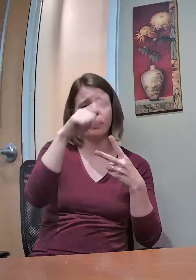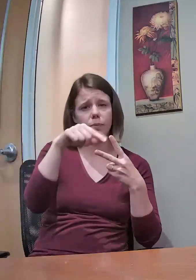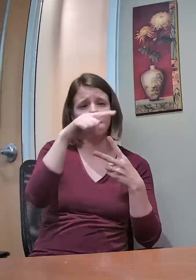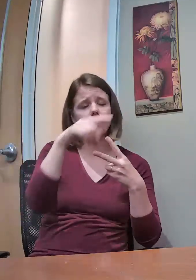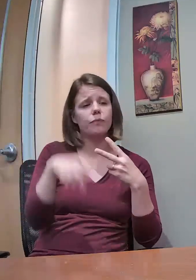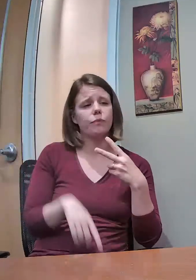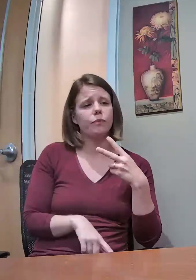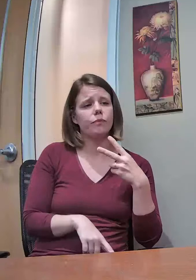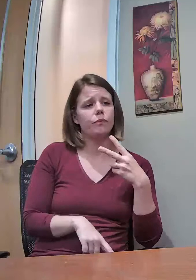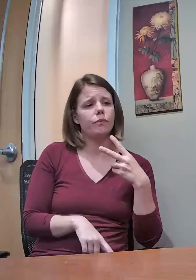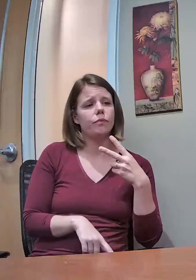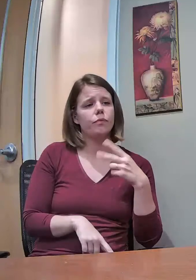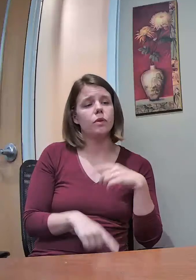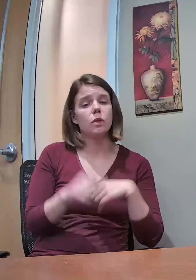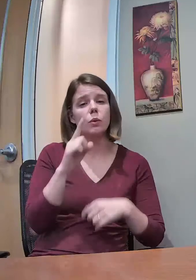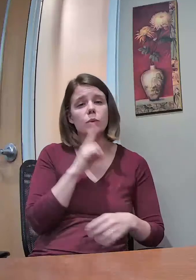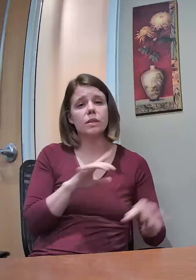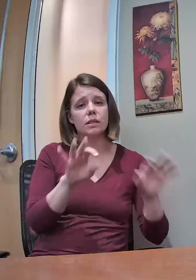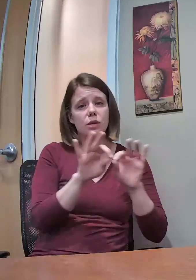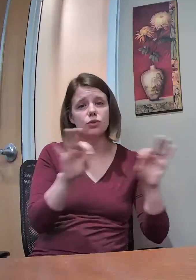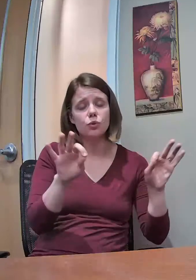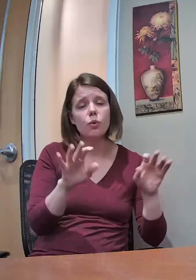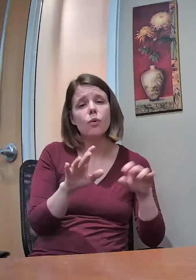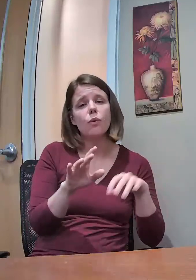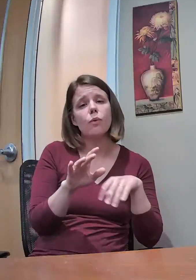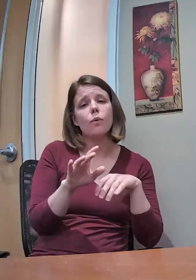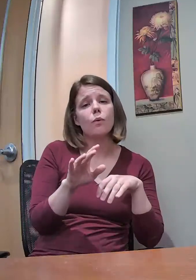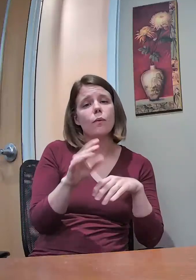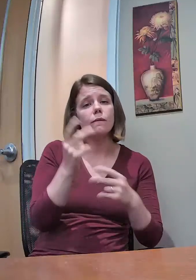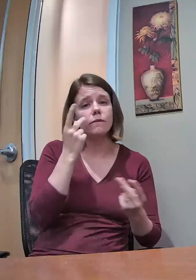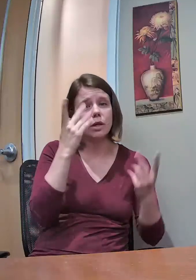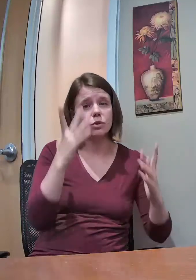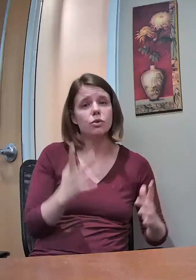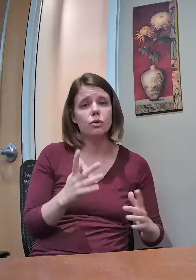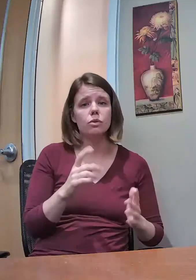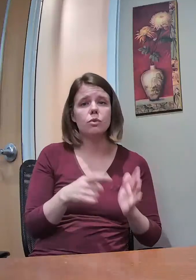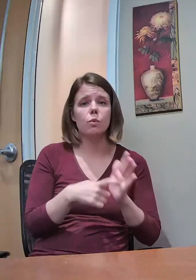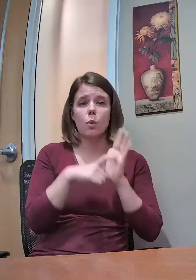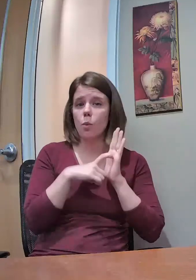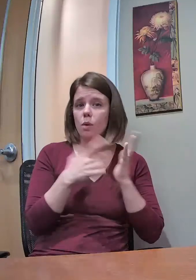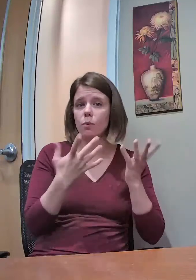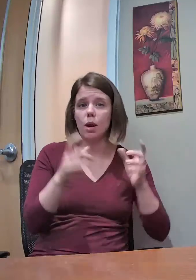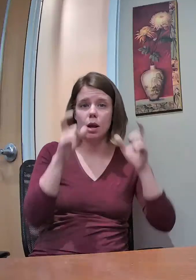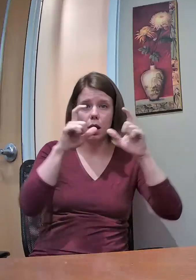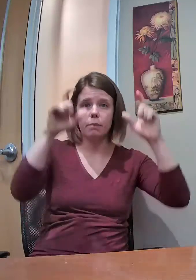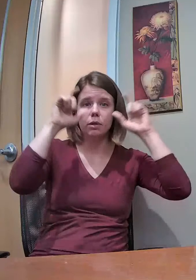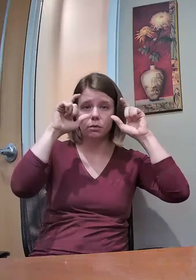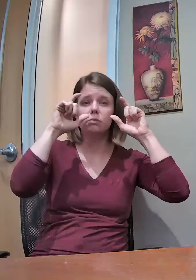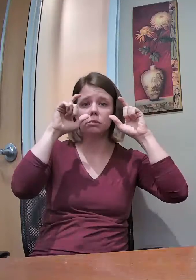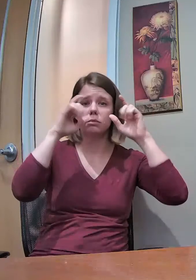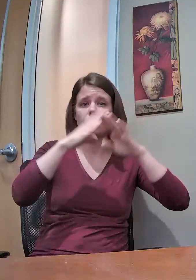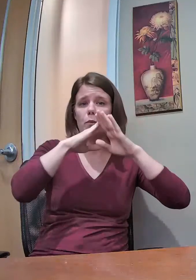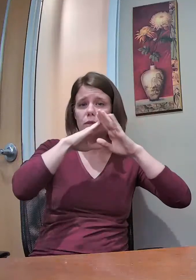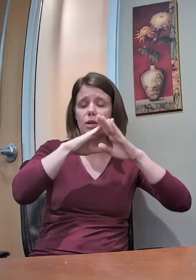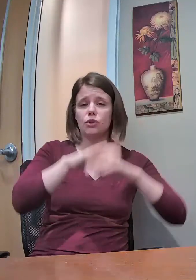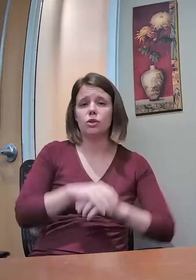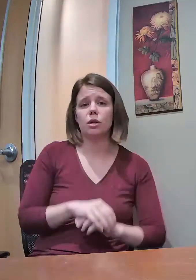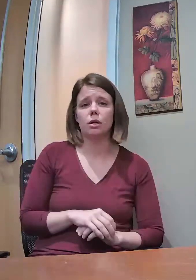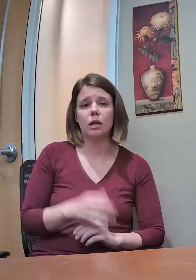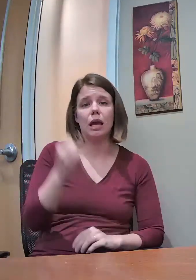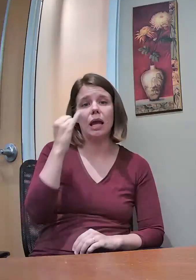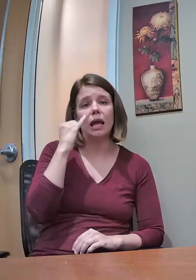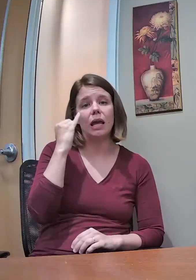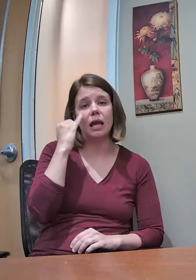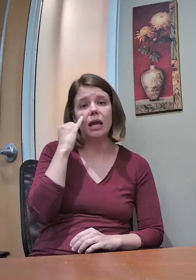visitor. So essential visitors are required to wear eye protection when they're unable to maintain